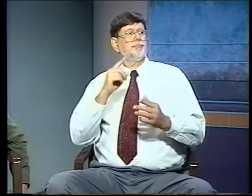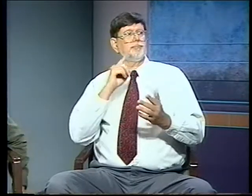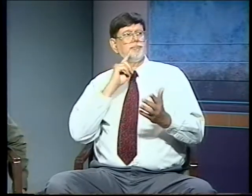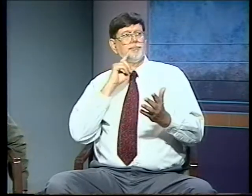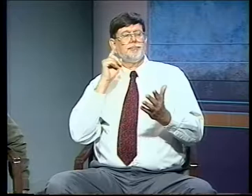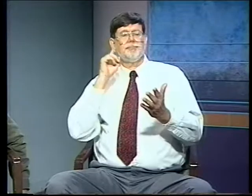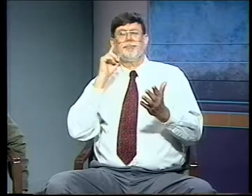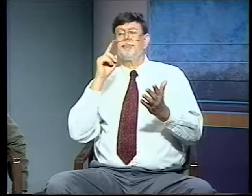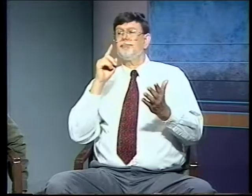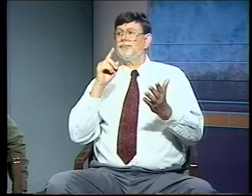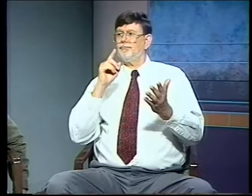where